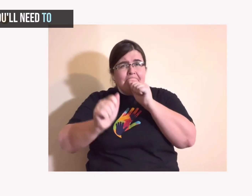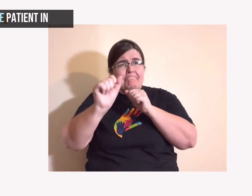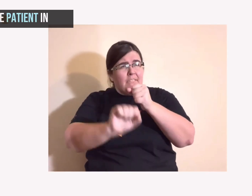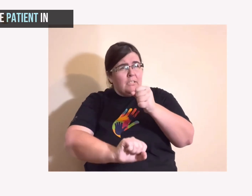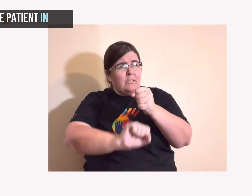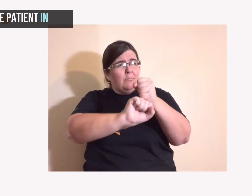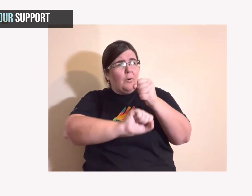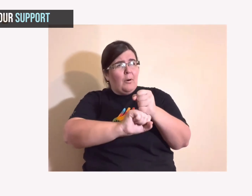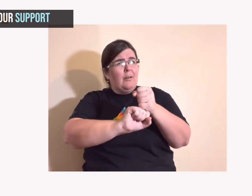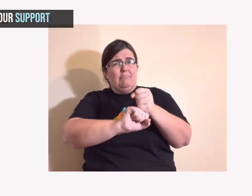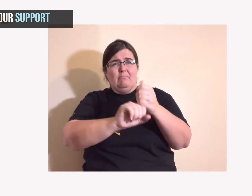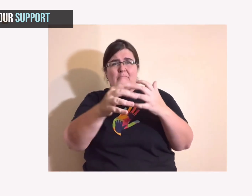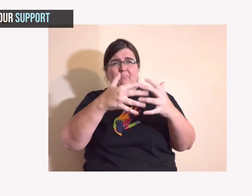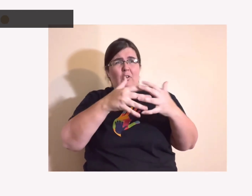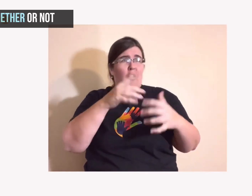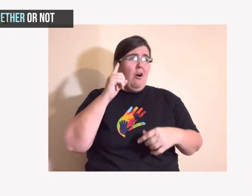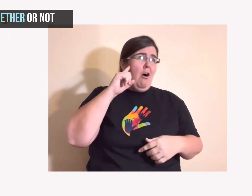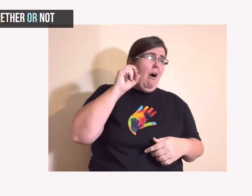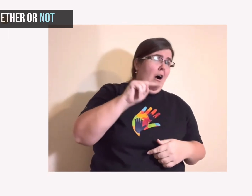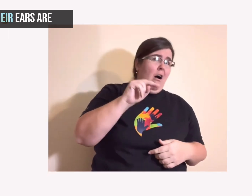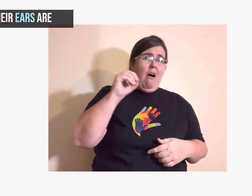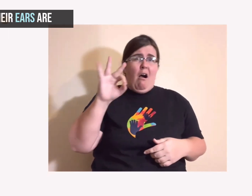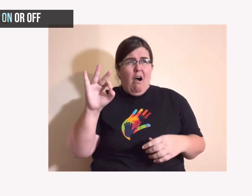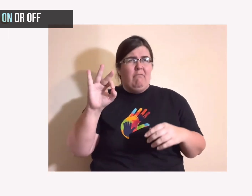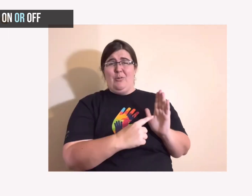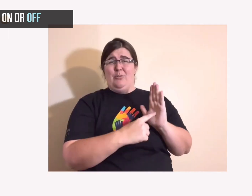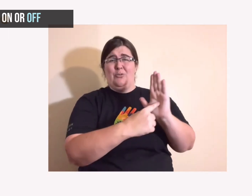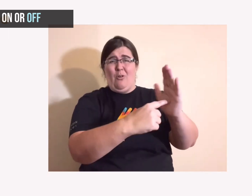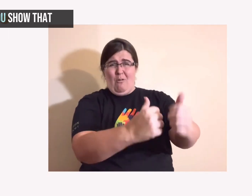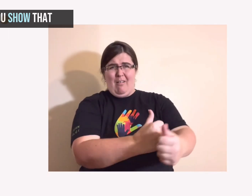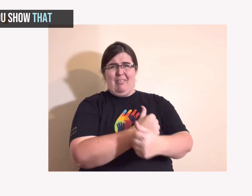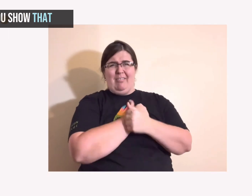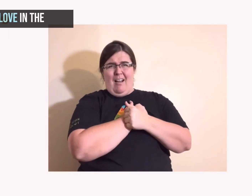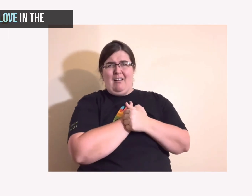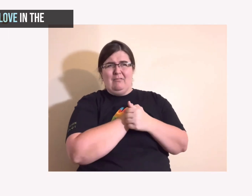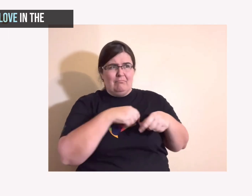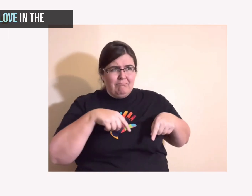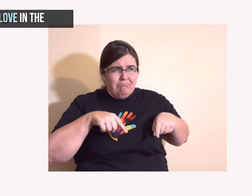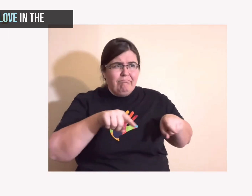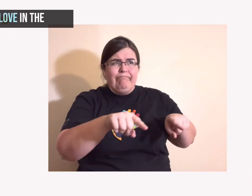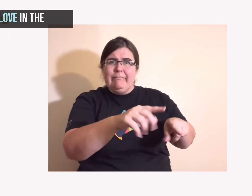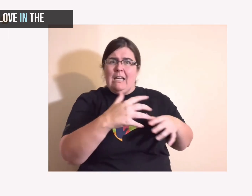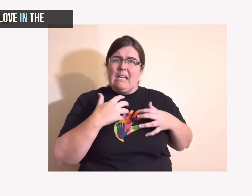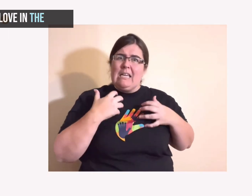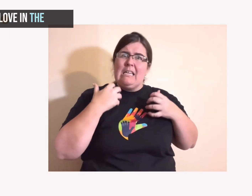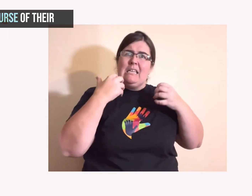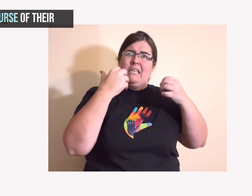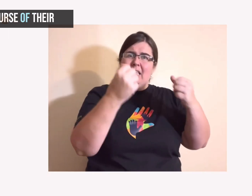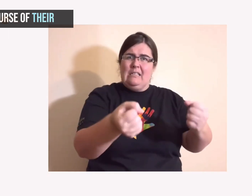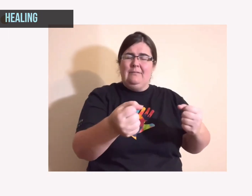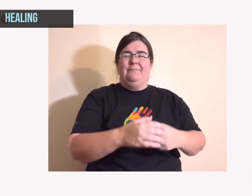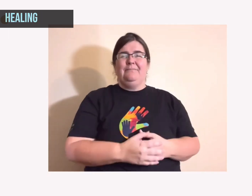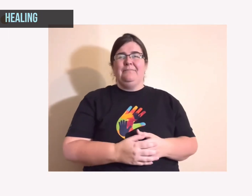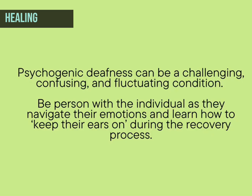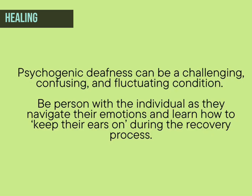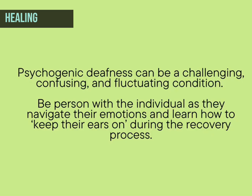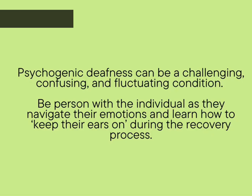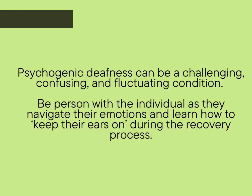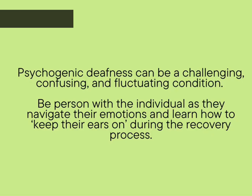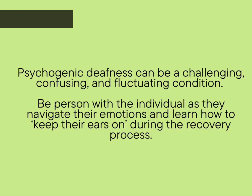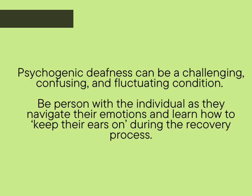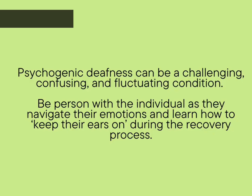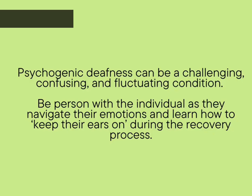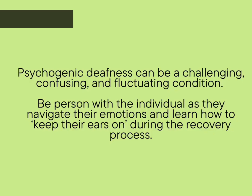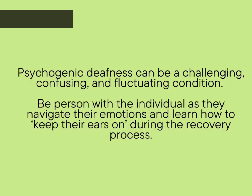need to be patient in your support. Whether or not their ears are on or off, you show that love in the course of their healing.